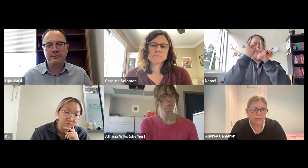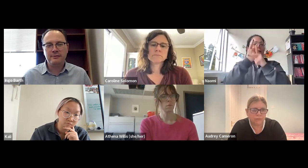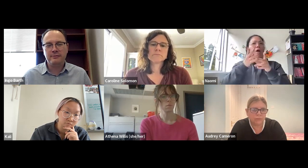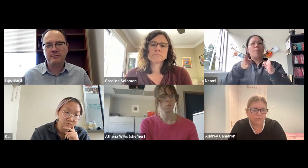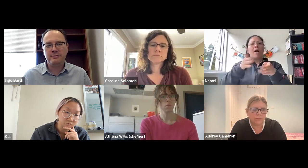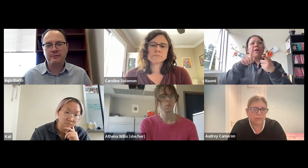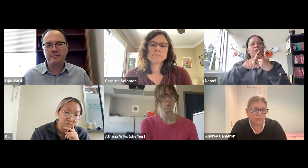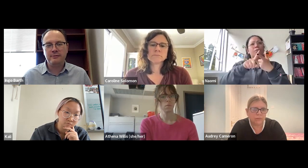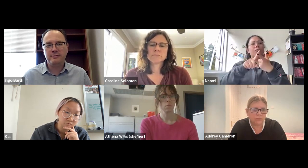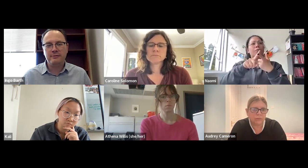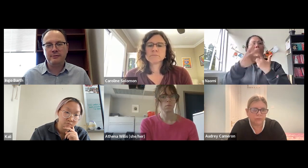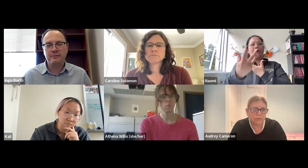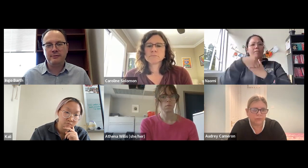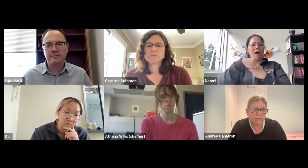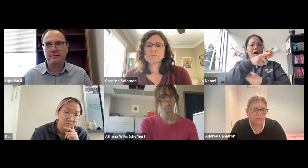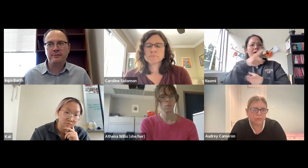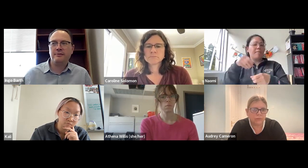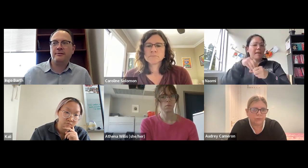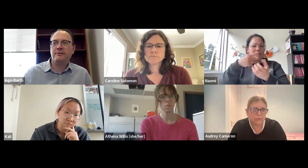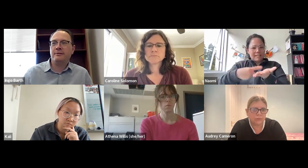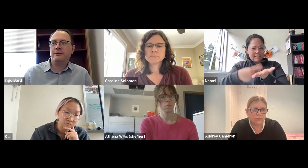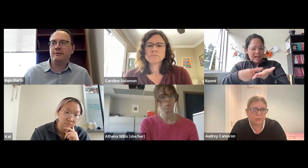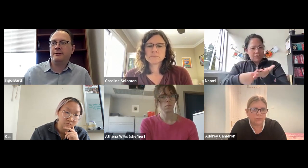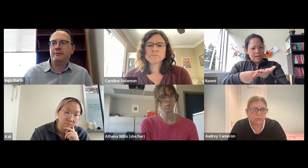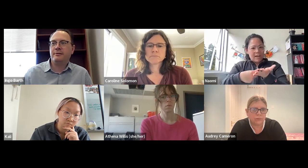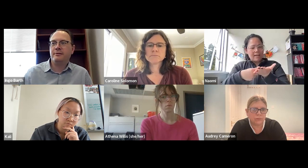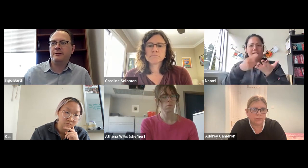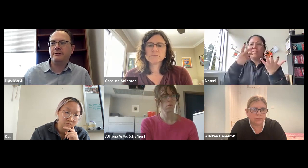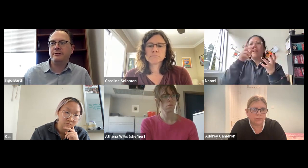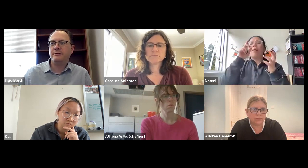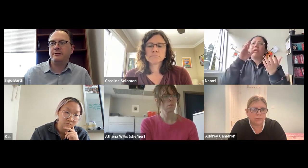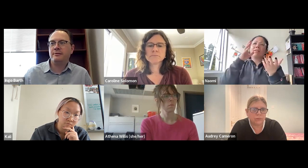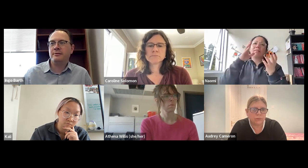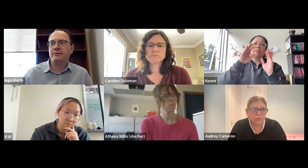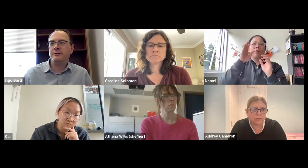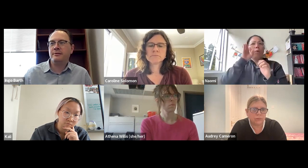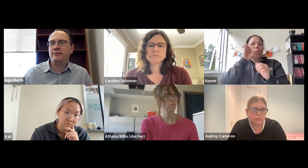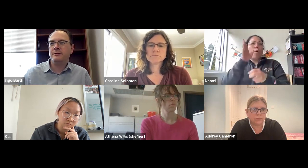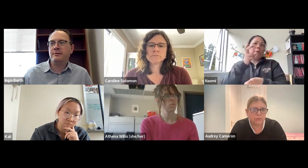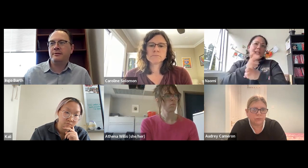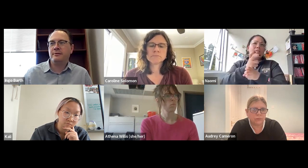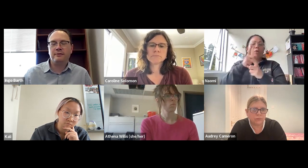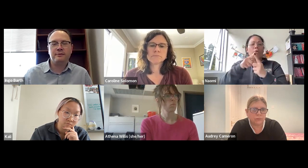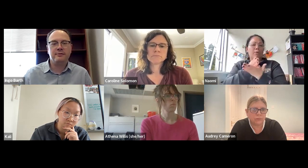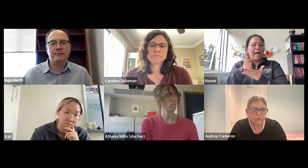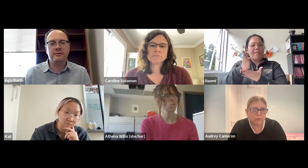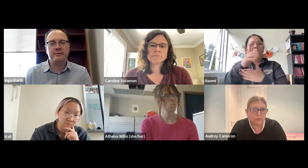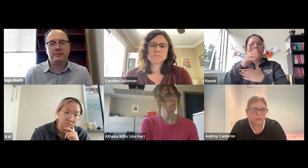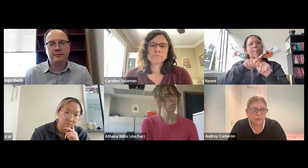could still figure out a way to be able to be involved in the discussions. I mean, I know that it could